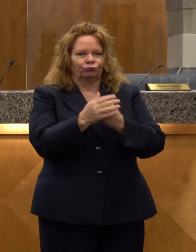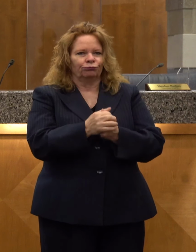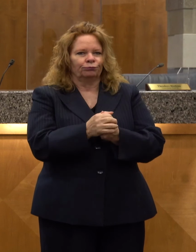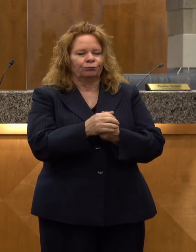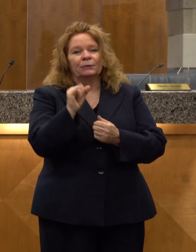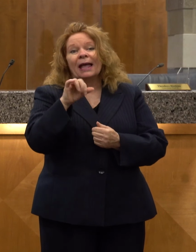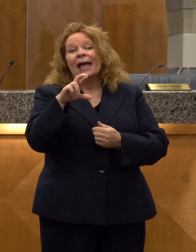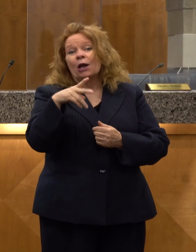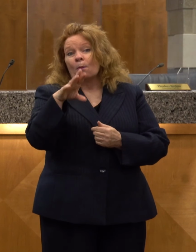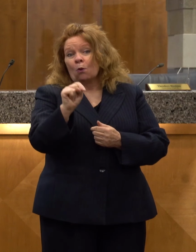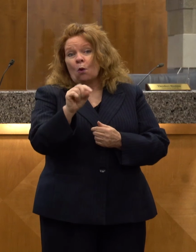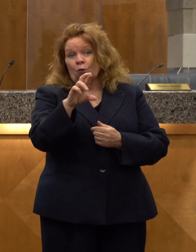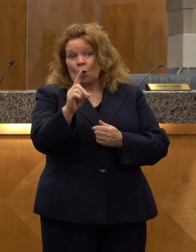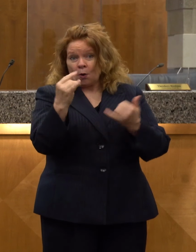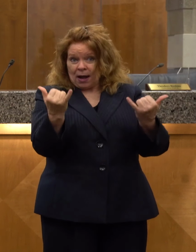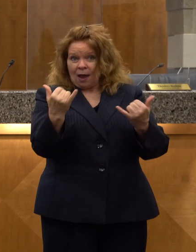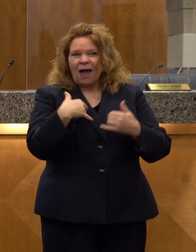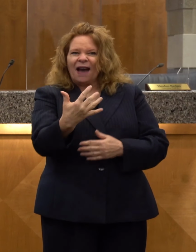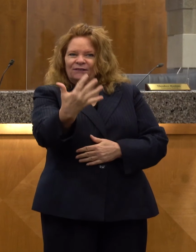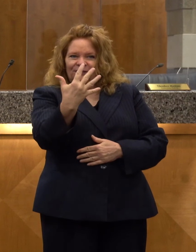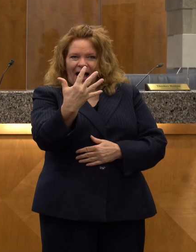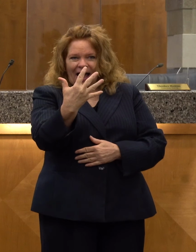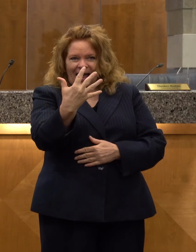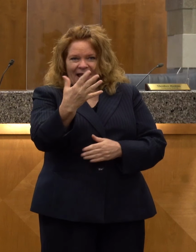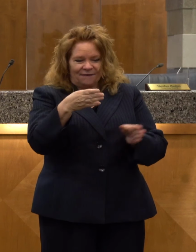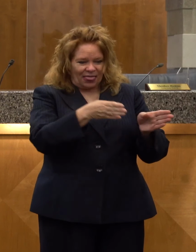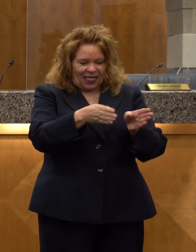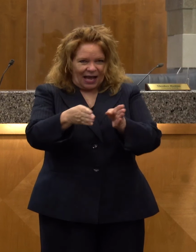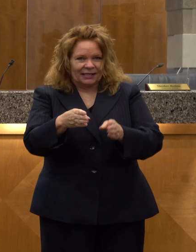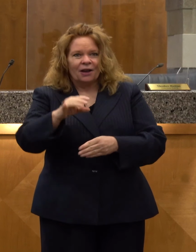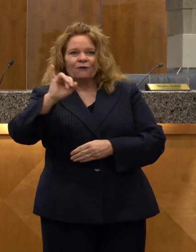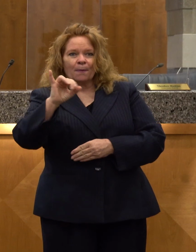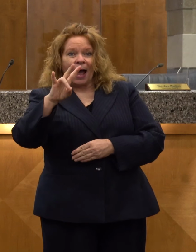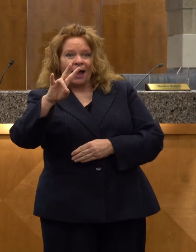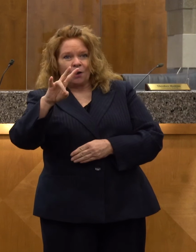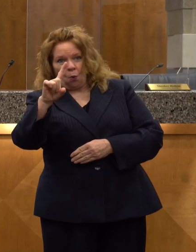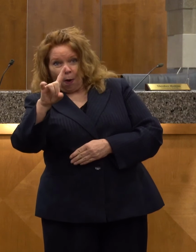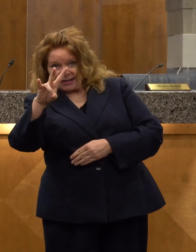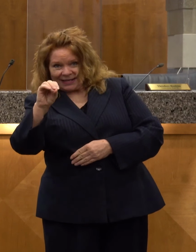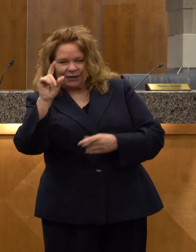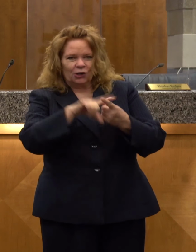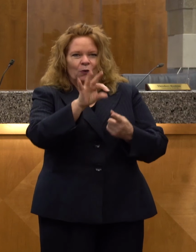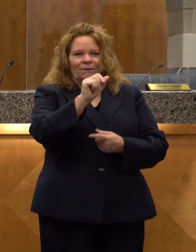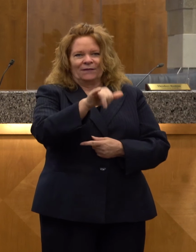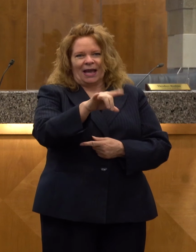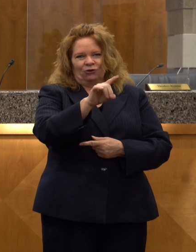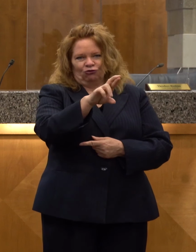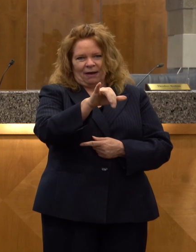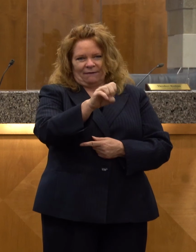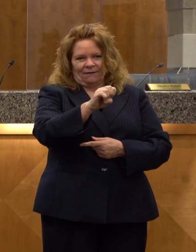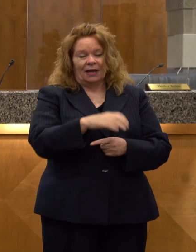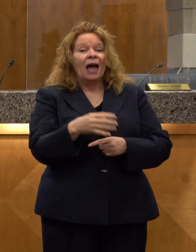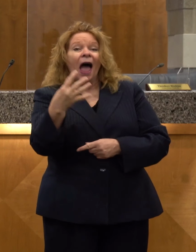Airport Road currently consists of 5 lanes from I-170 to Fay Drive and of 4 lanes from Fay